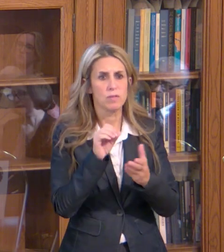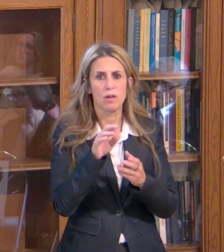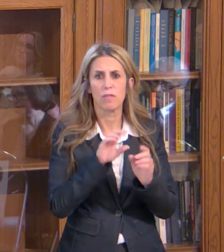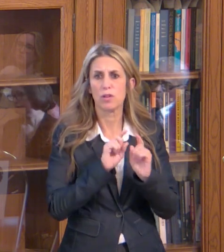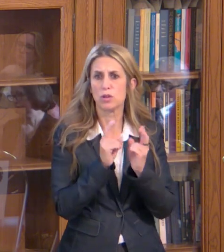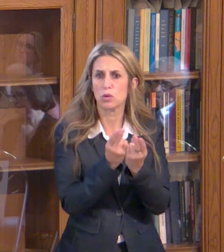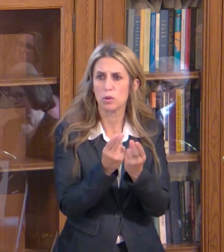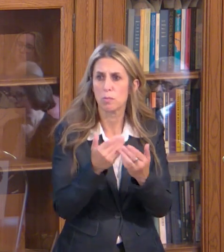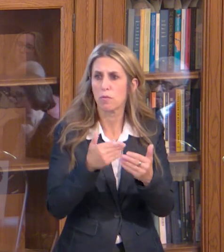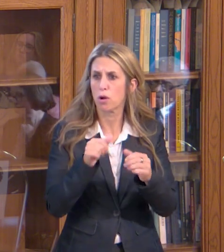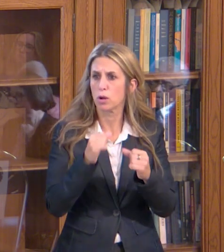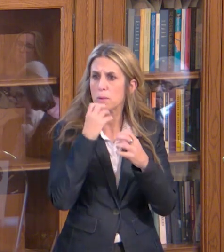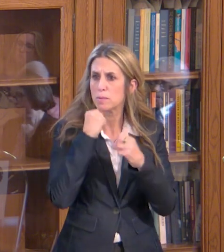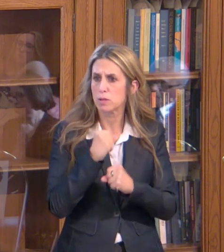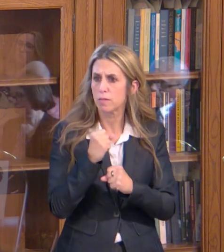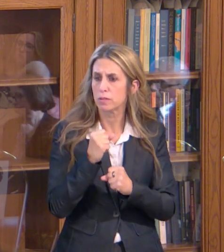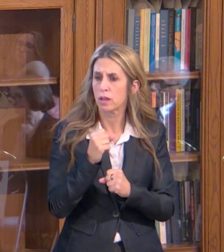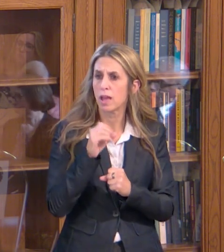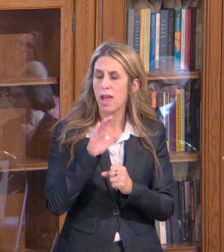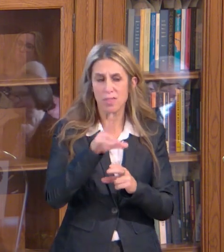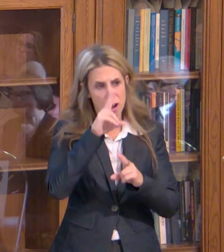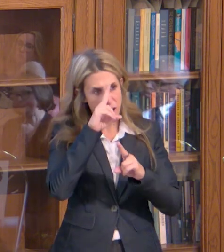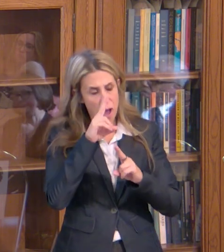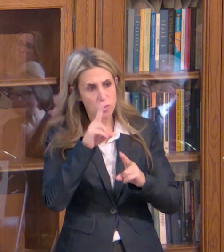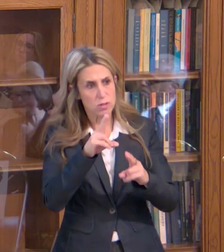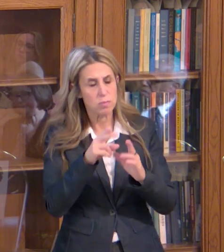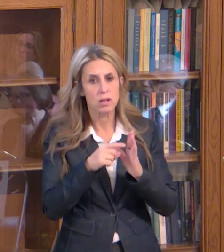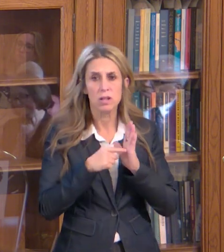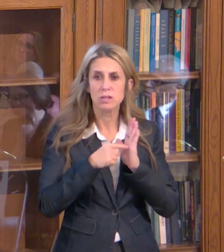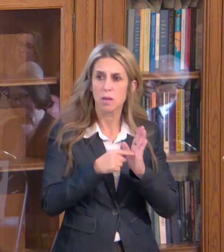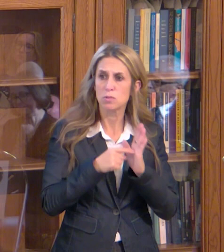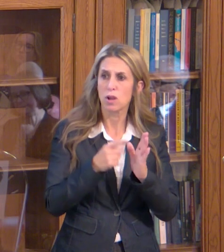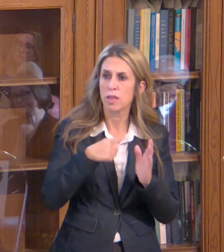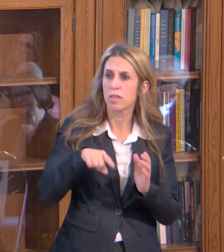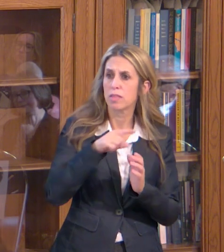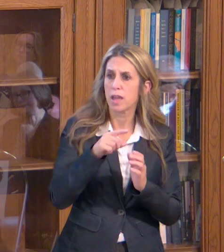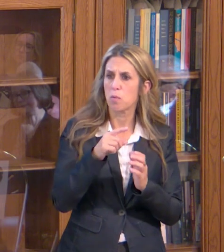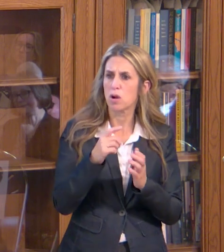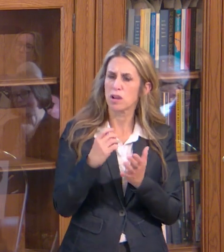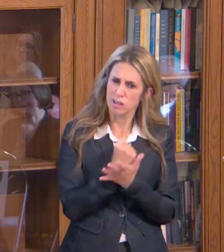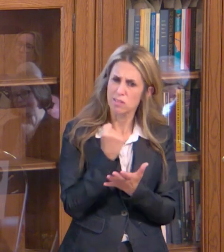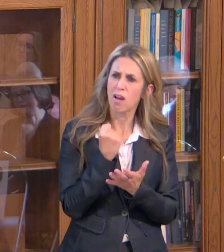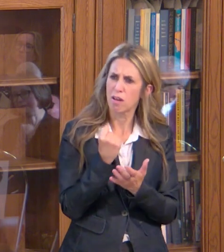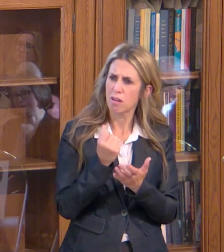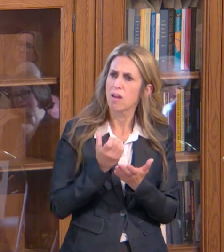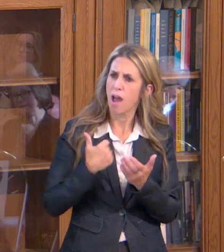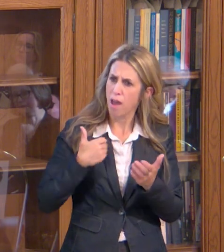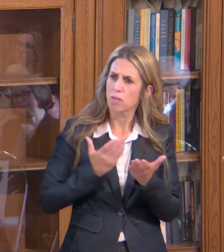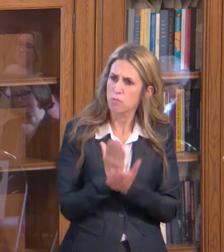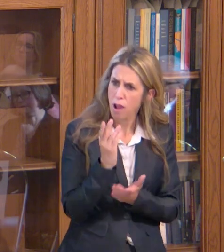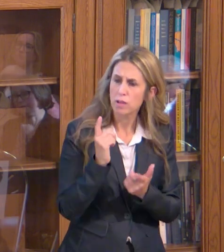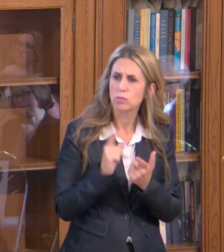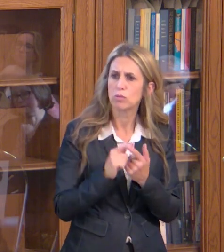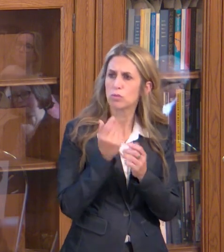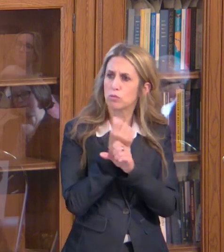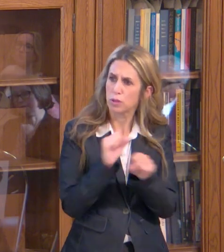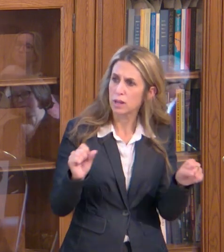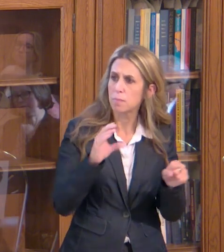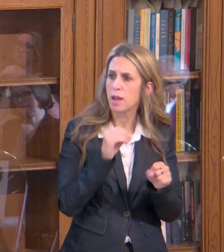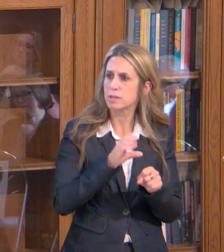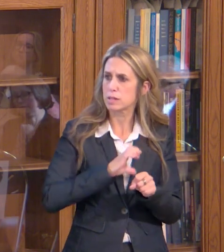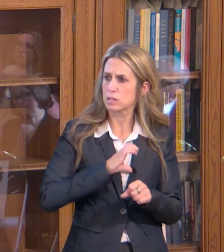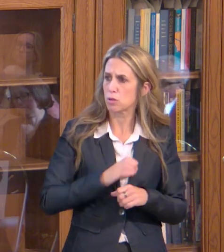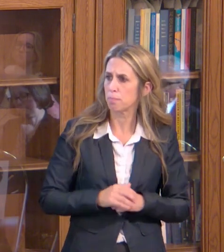preserved and who by their heroism demonstrated that they were entitled to freedom and citizenship so